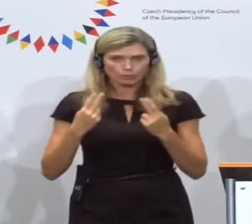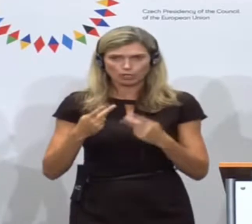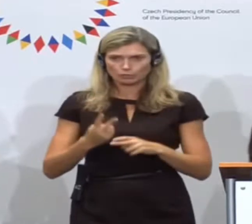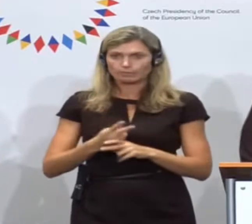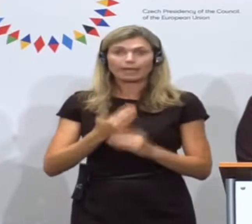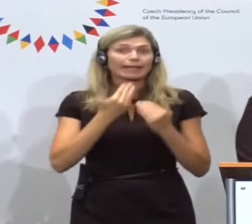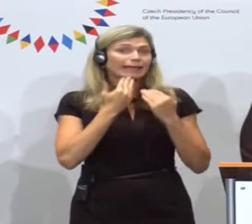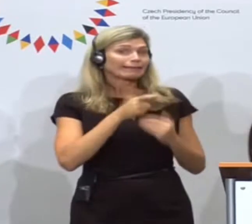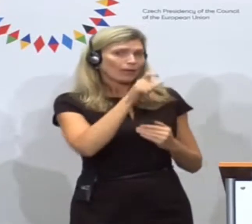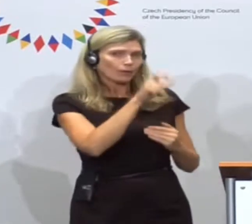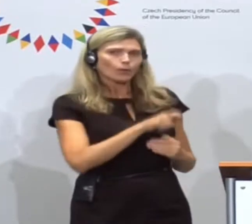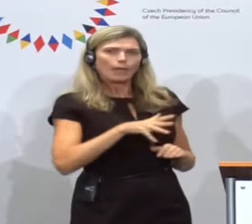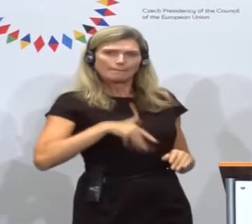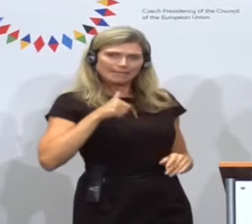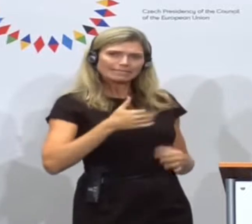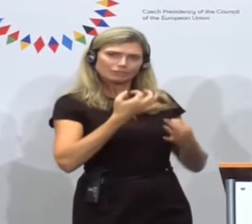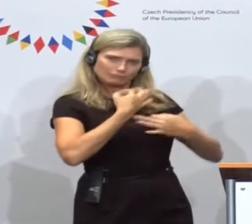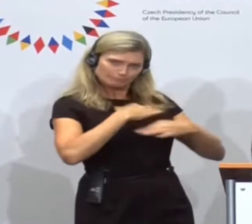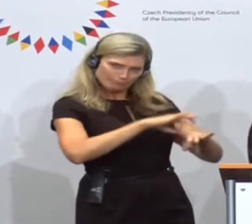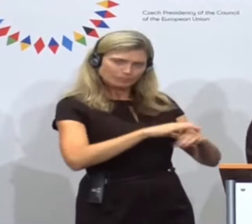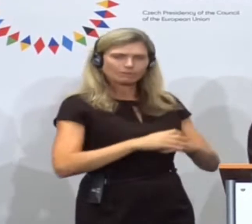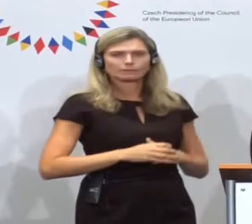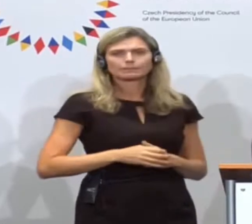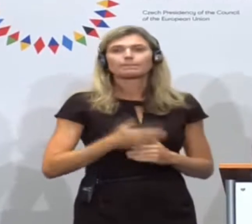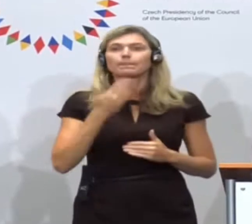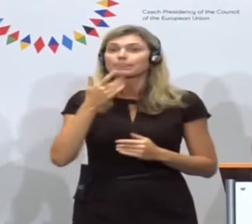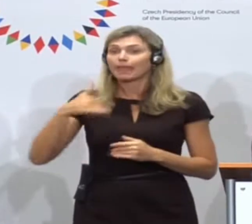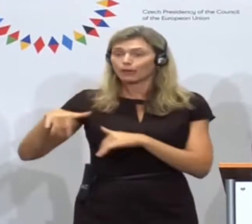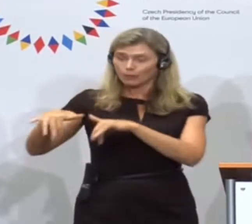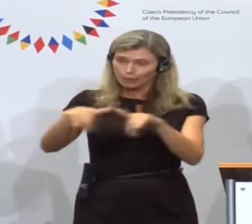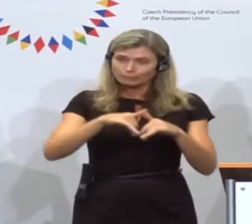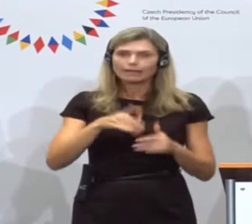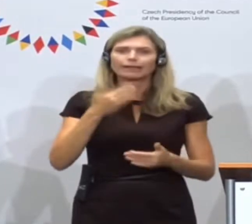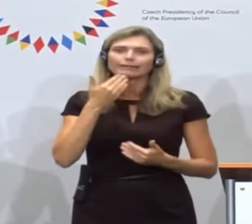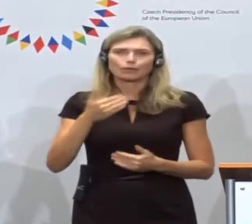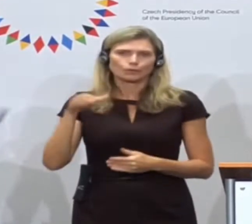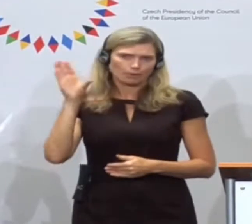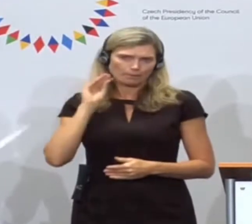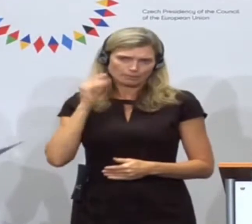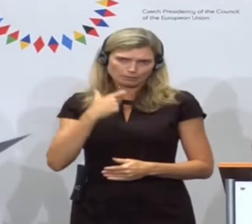hospitality, and thank you to all of you for your attention.